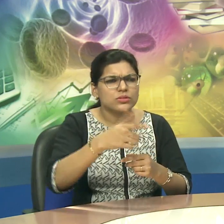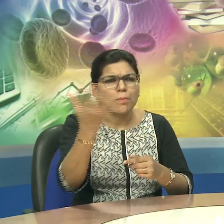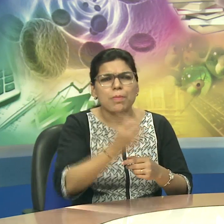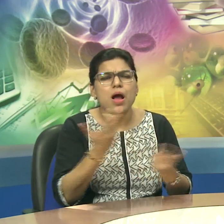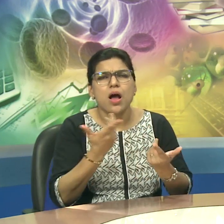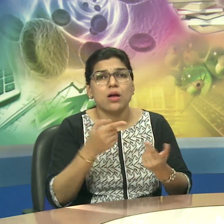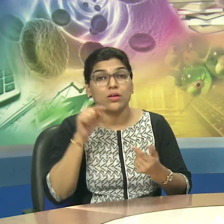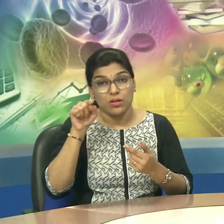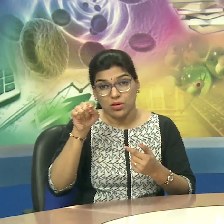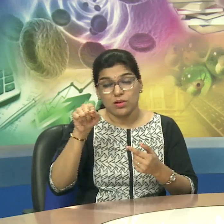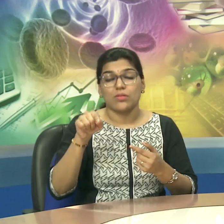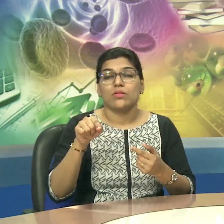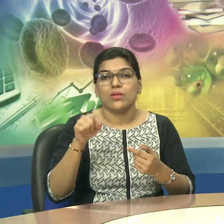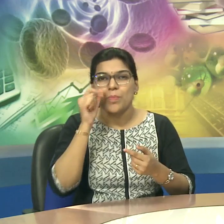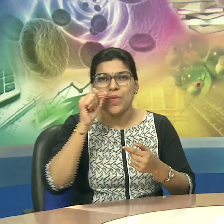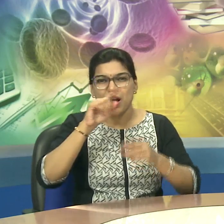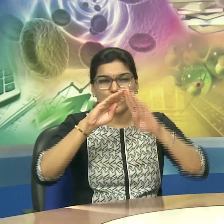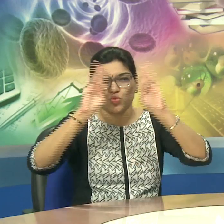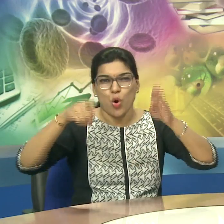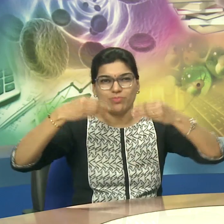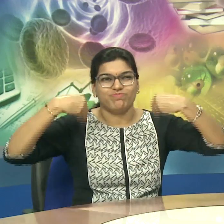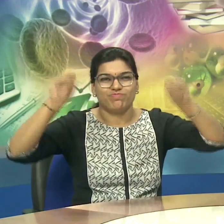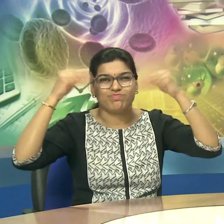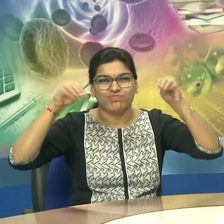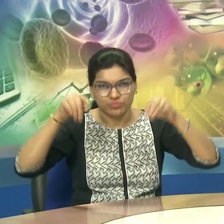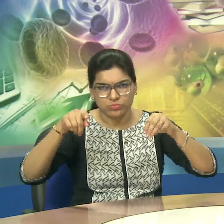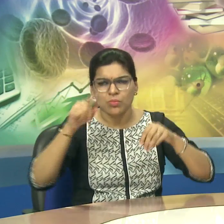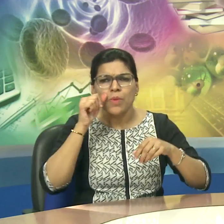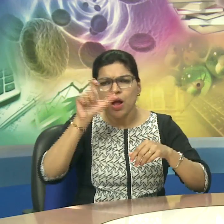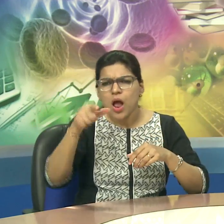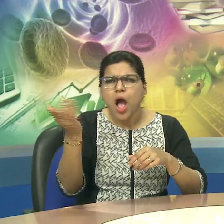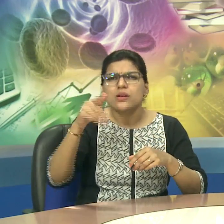This parrot was bought by